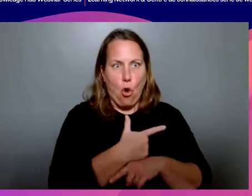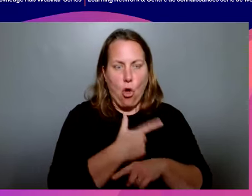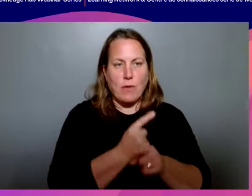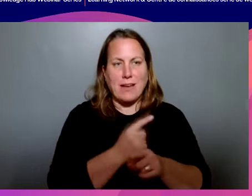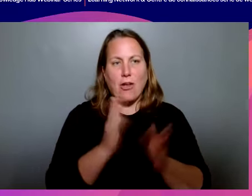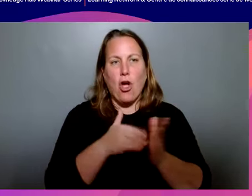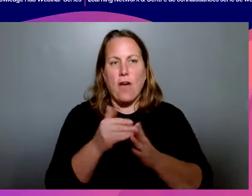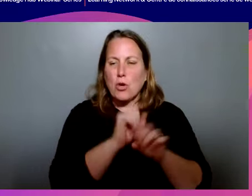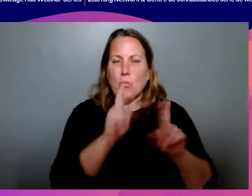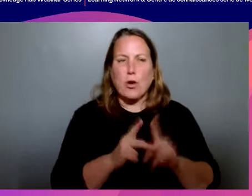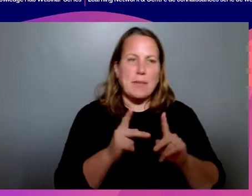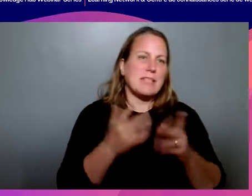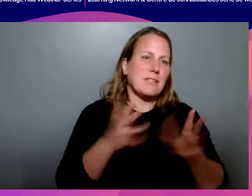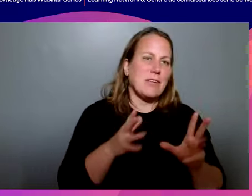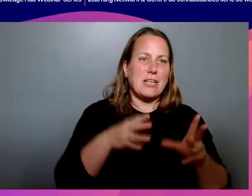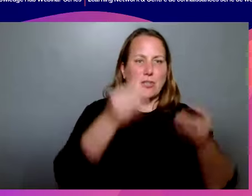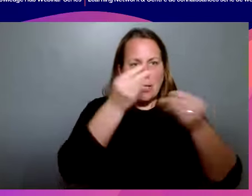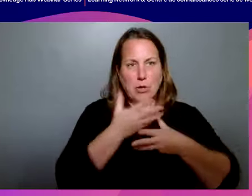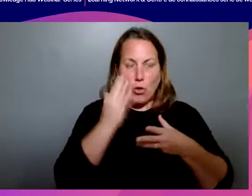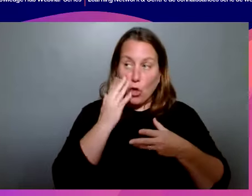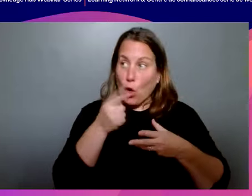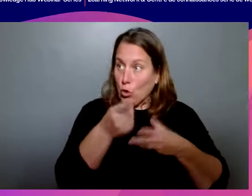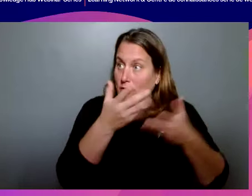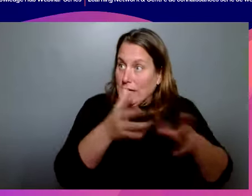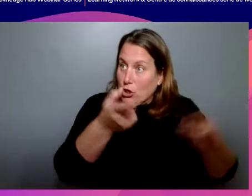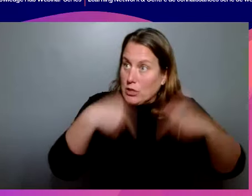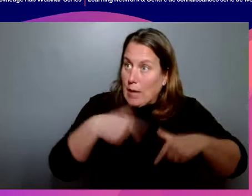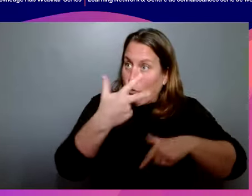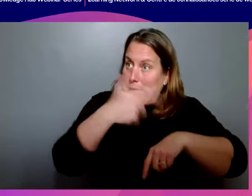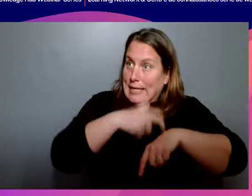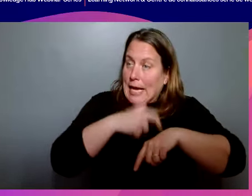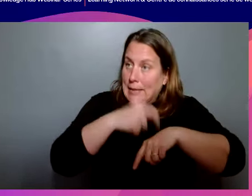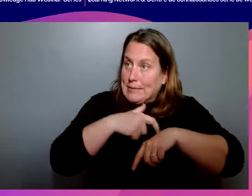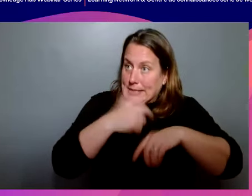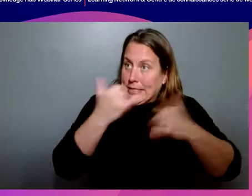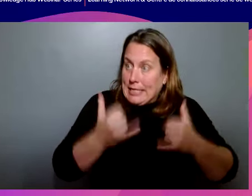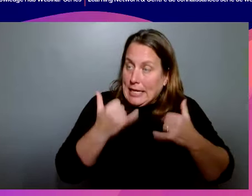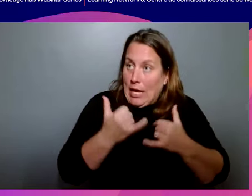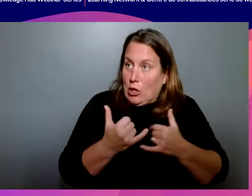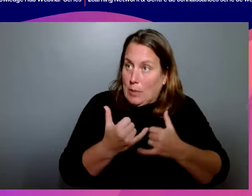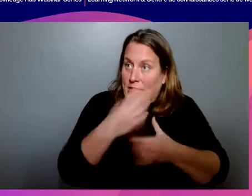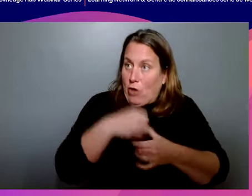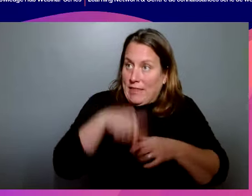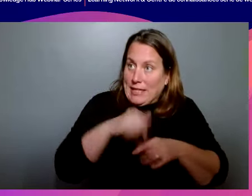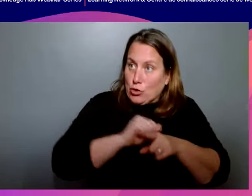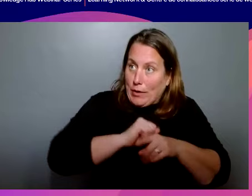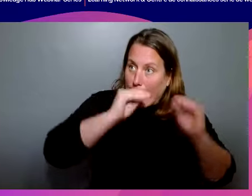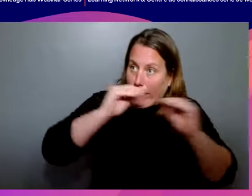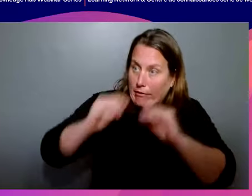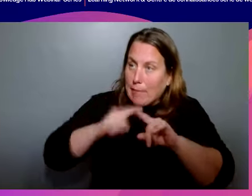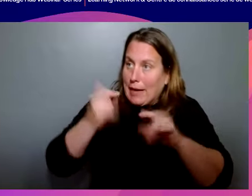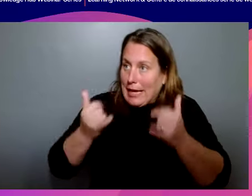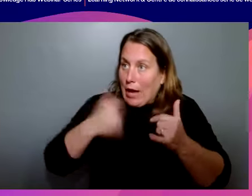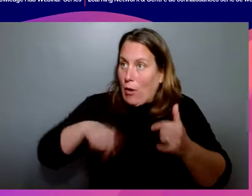come in and you've done this training for our staff 3 times now, but we can't get our management on board, or we can't get our board of directors